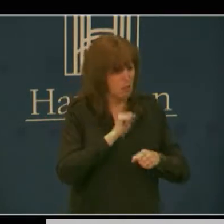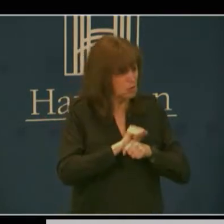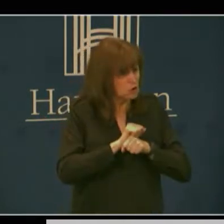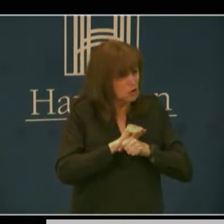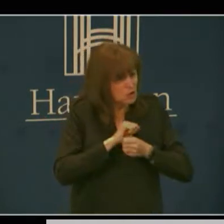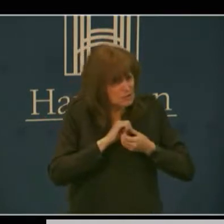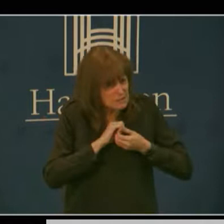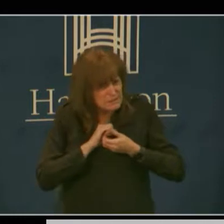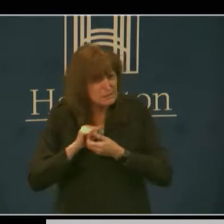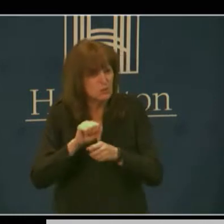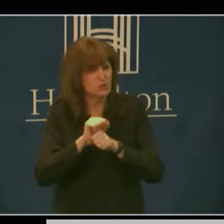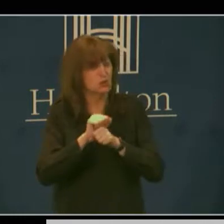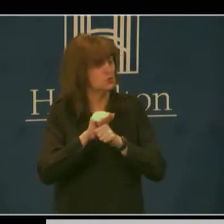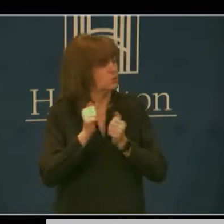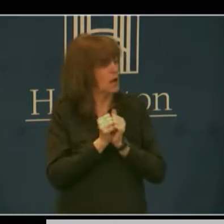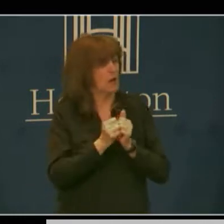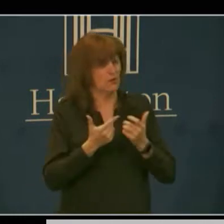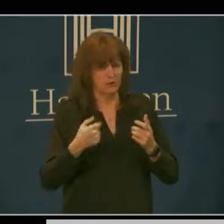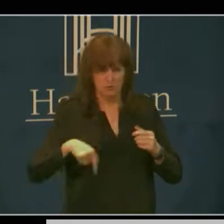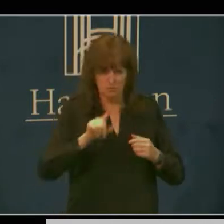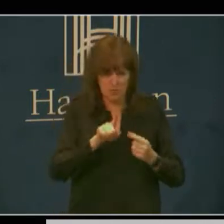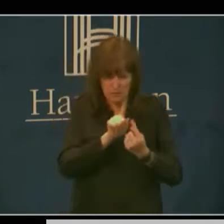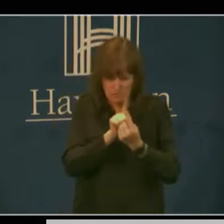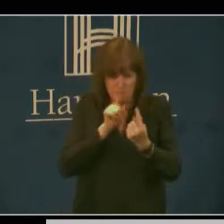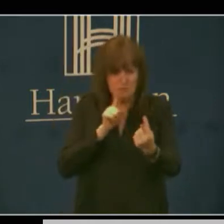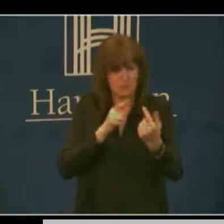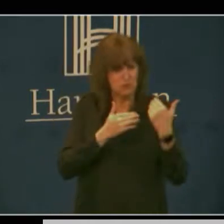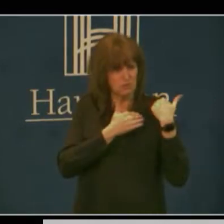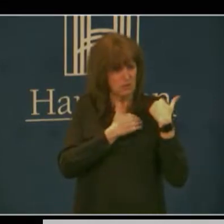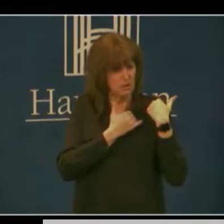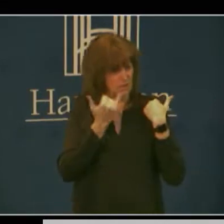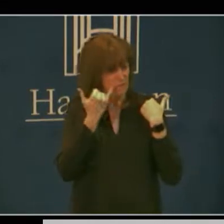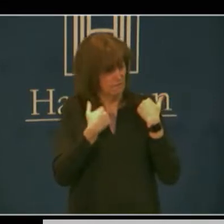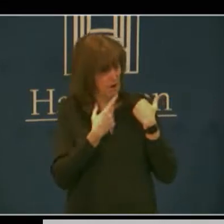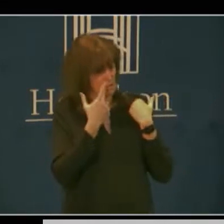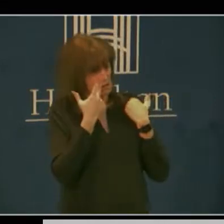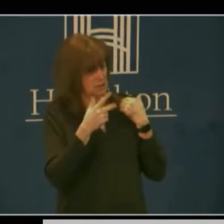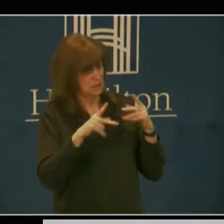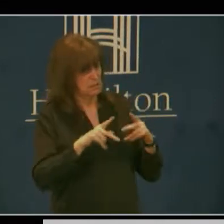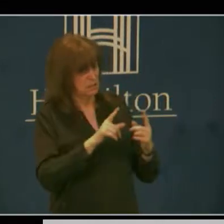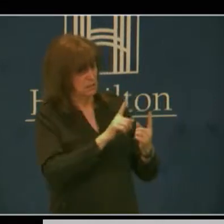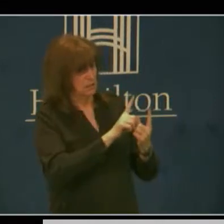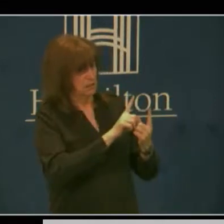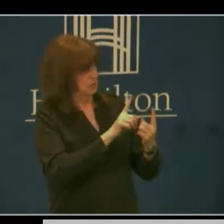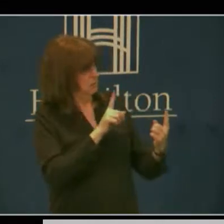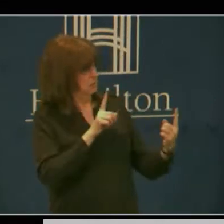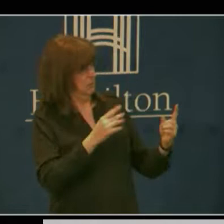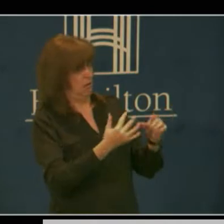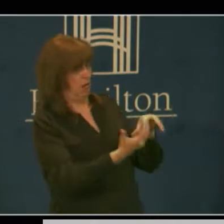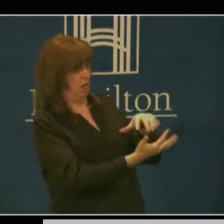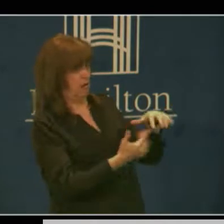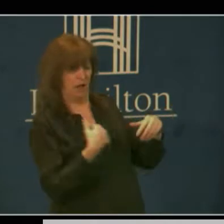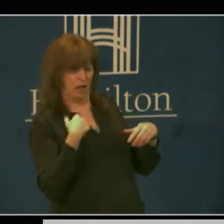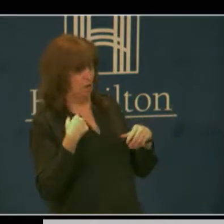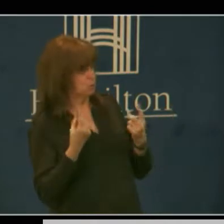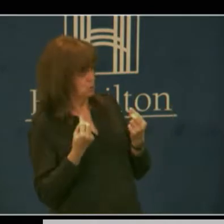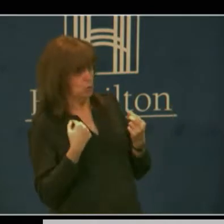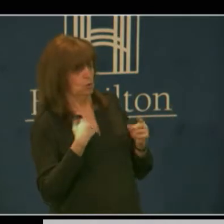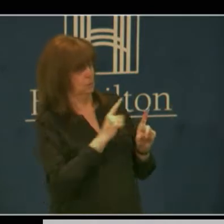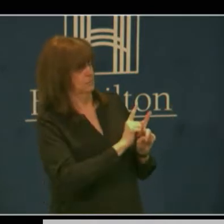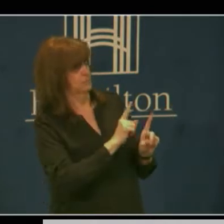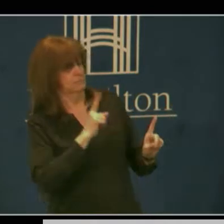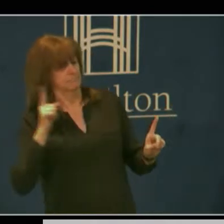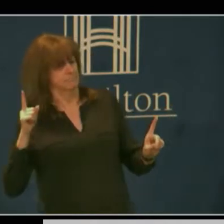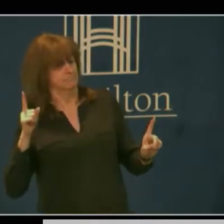of things, if you see large gatherings, just stay away. Going in and trying to self-regulate all of that may just be too